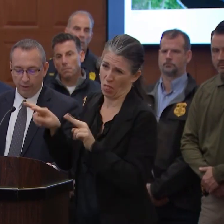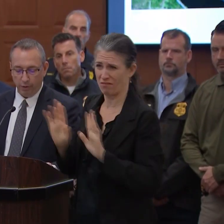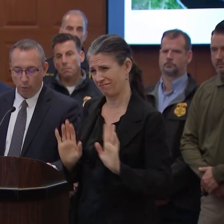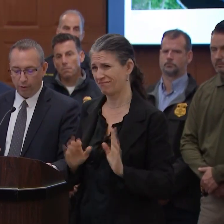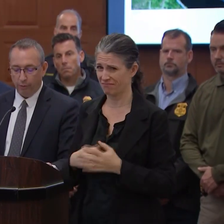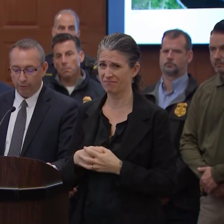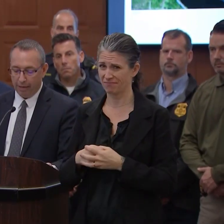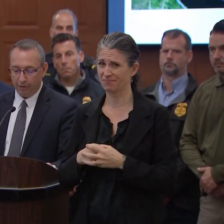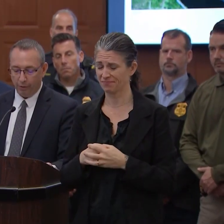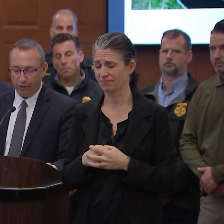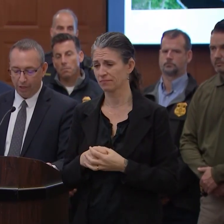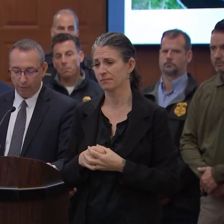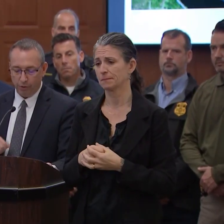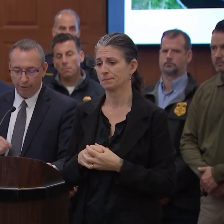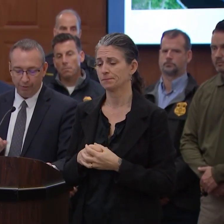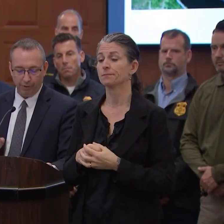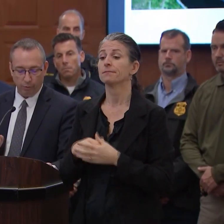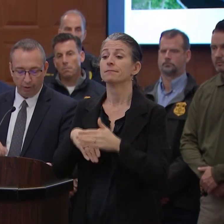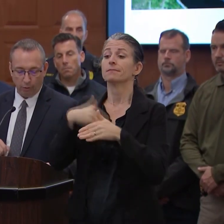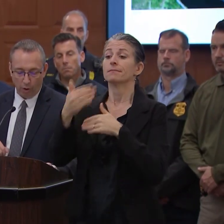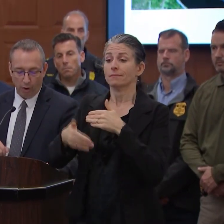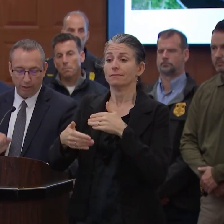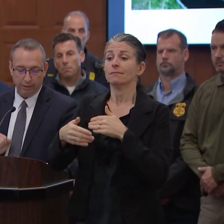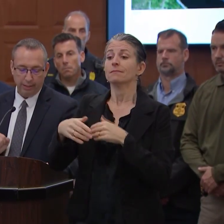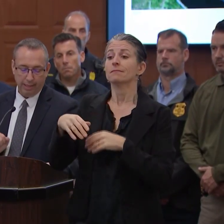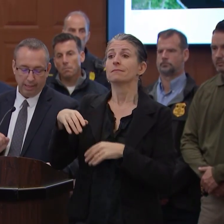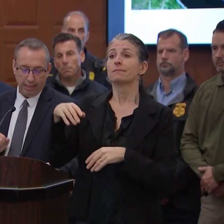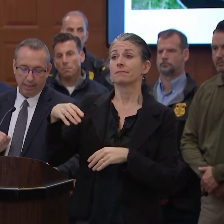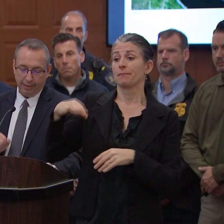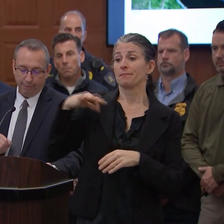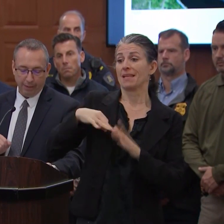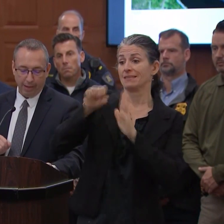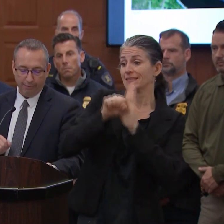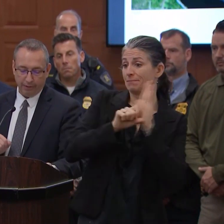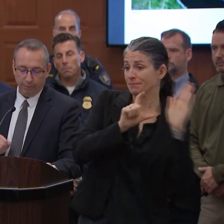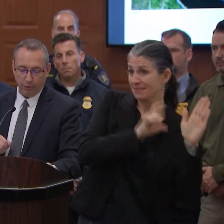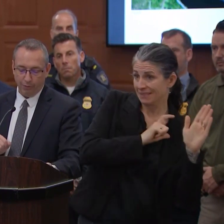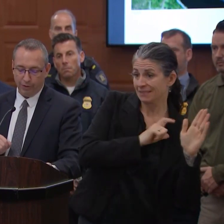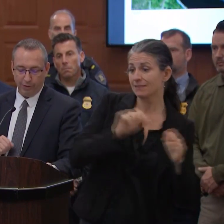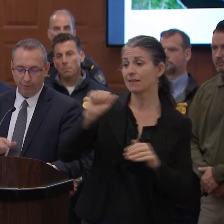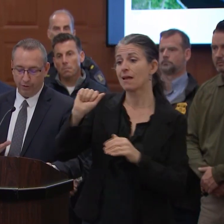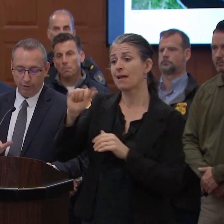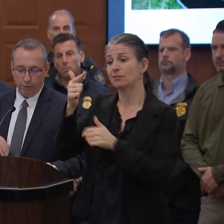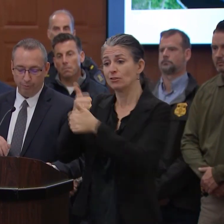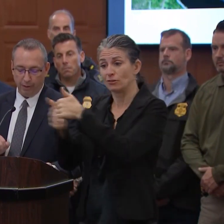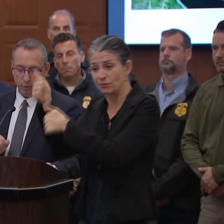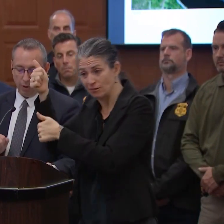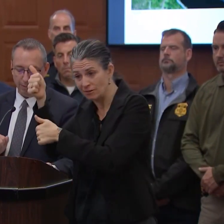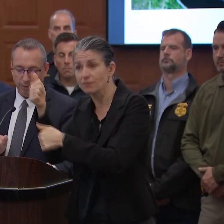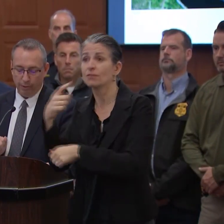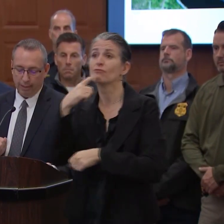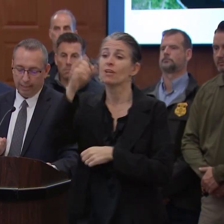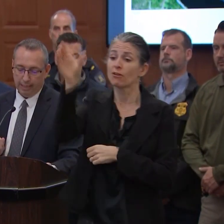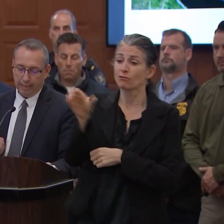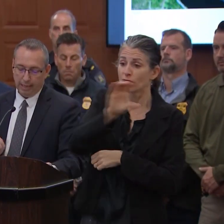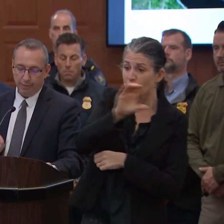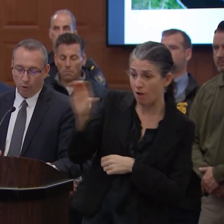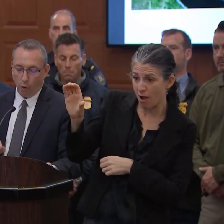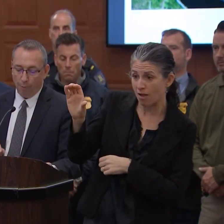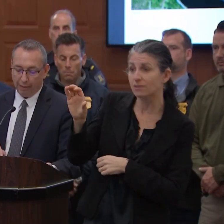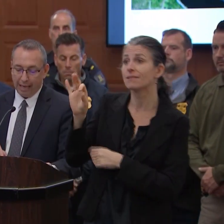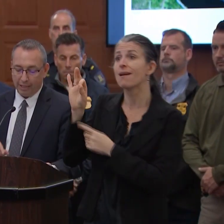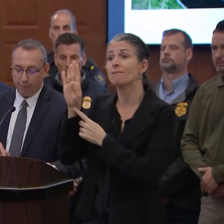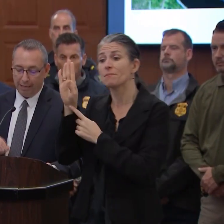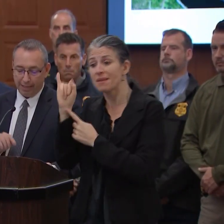State Police are working with the Maine Attorney General's Office, the Red Cross, and the FBI Victim Services Division, who have been incredible, and